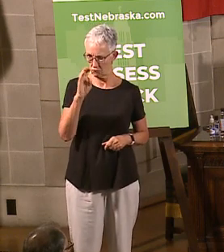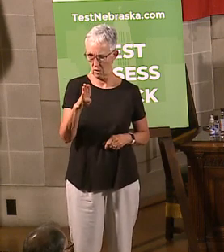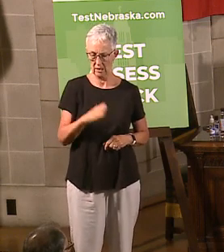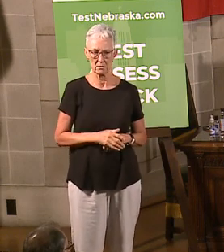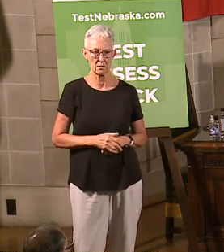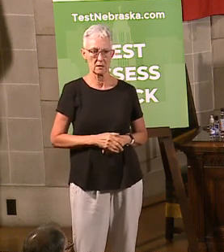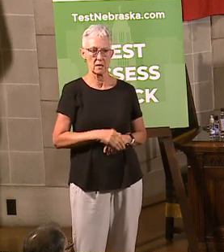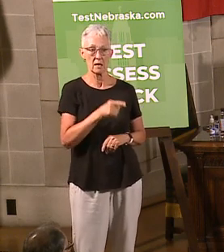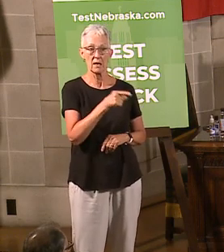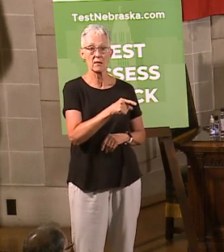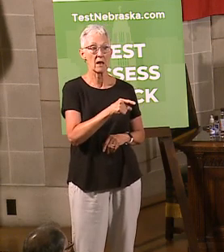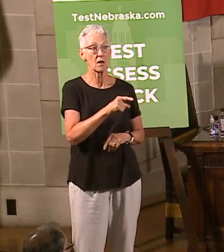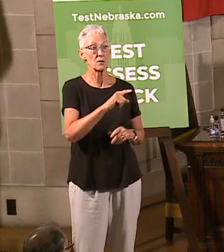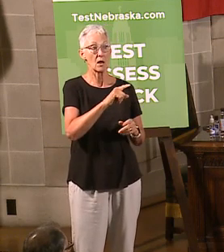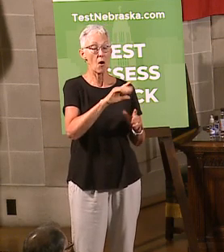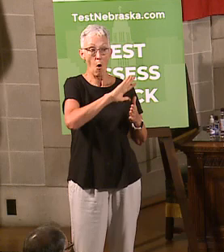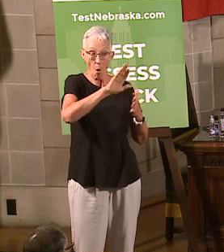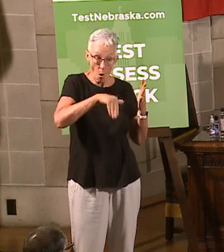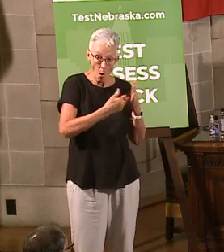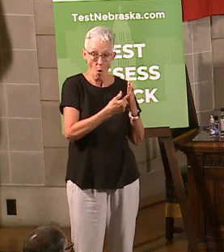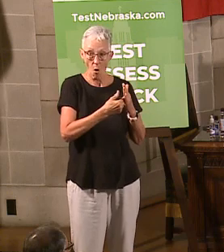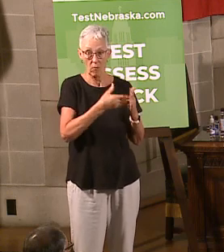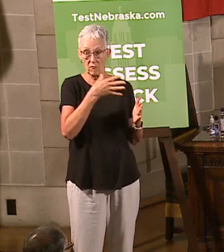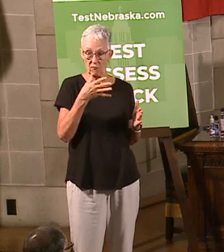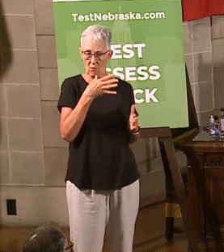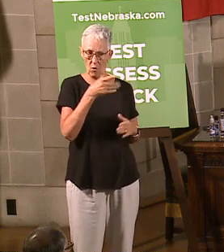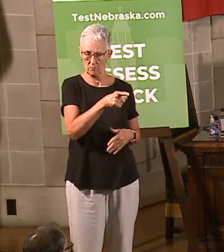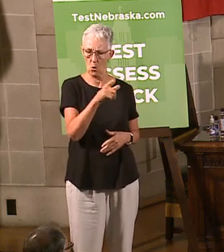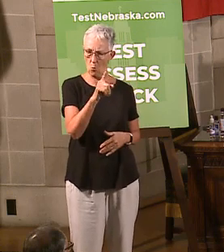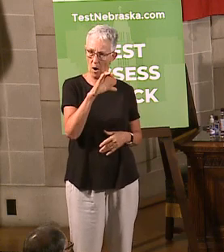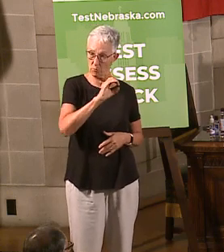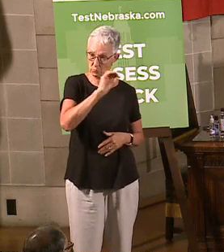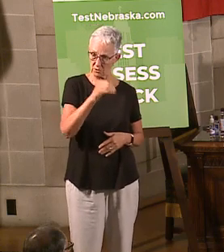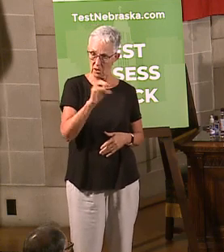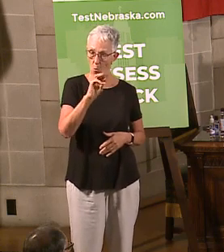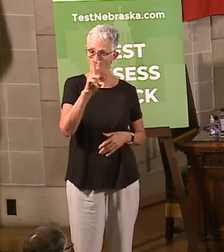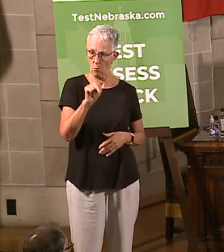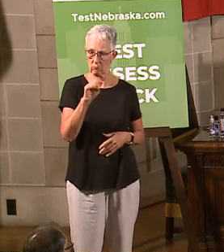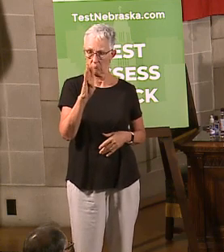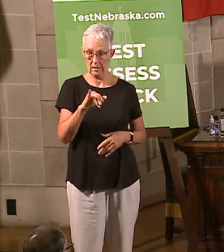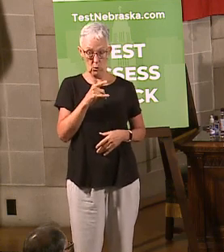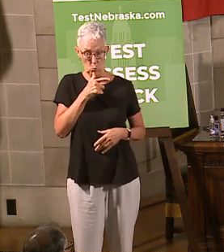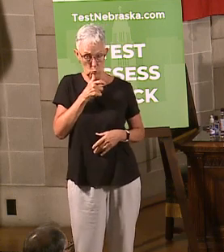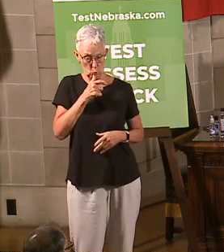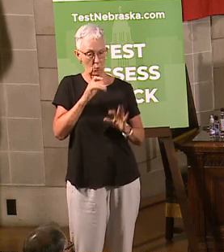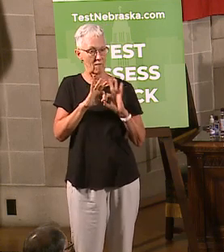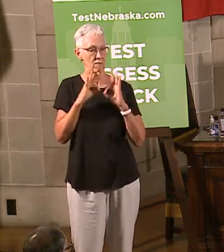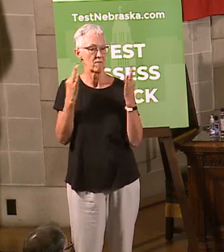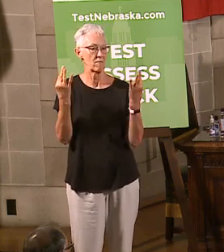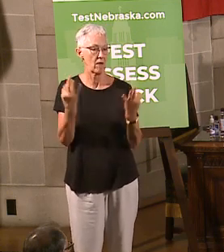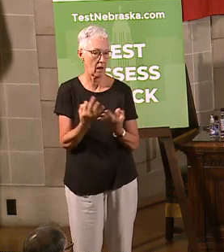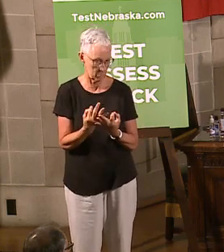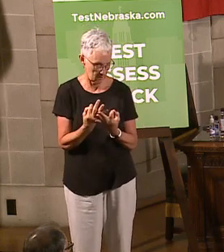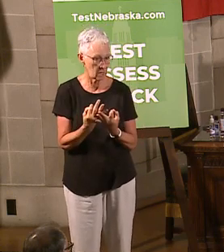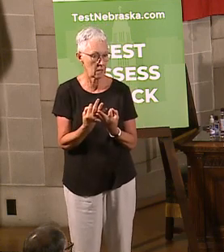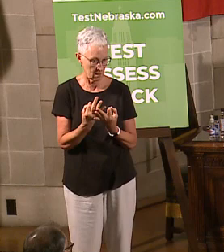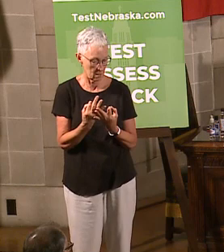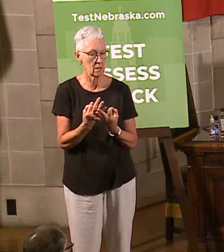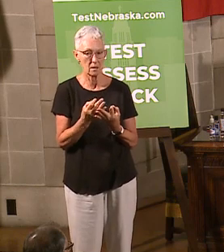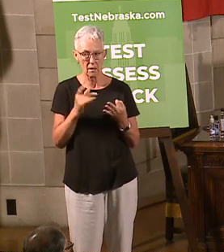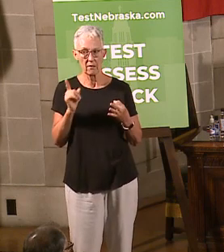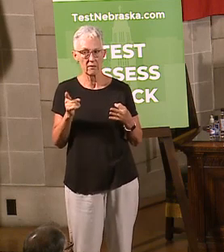100% family-owned, and they produce a high-quality, nutritious product that's a part of a great, nutritious